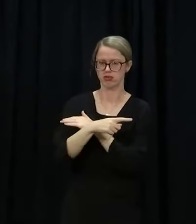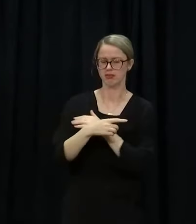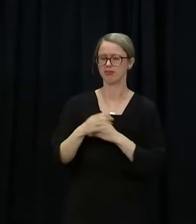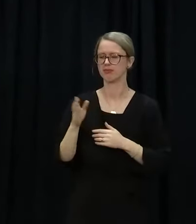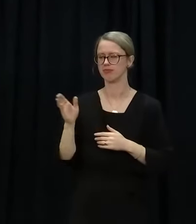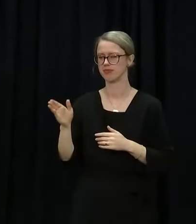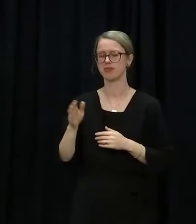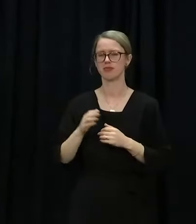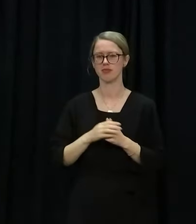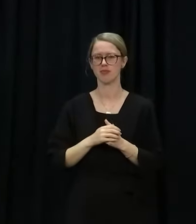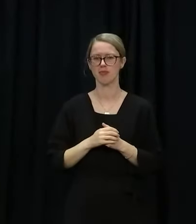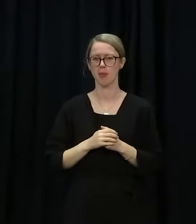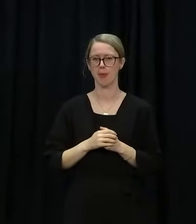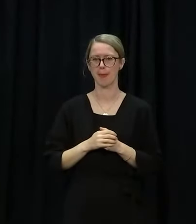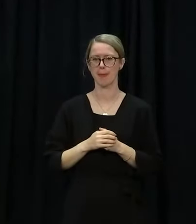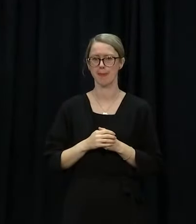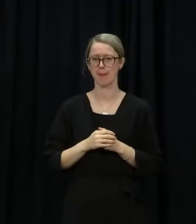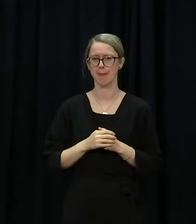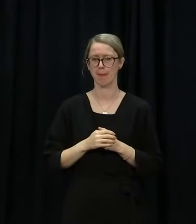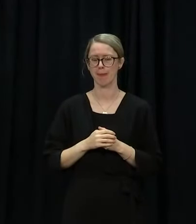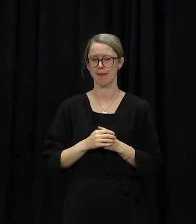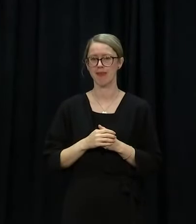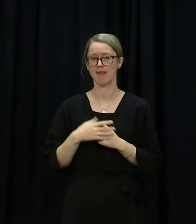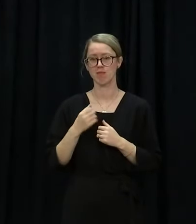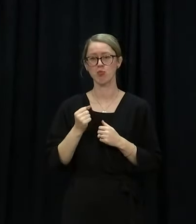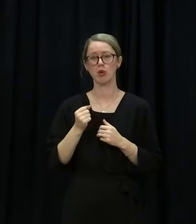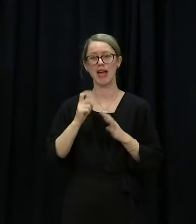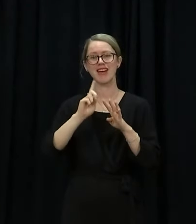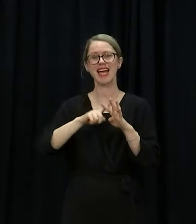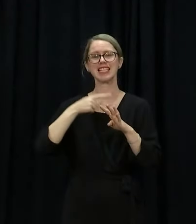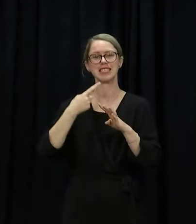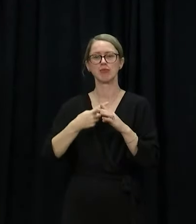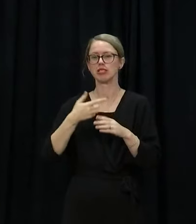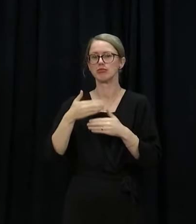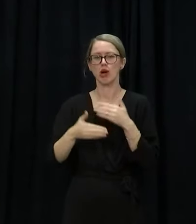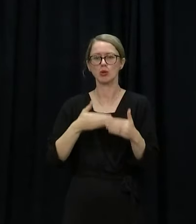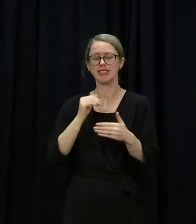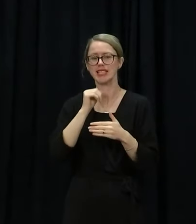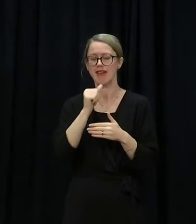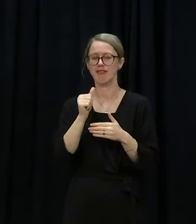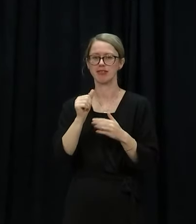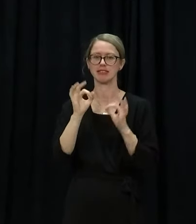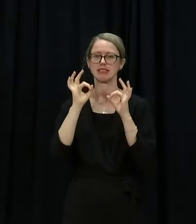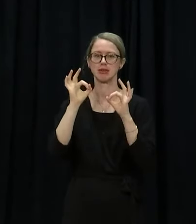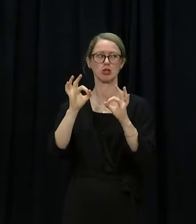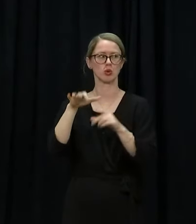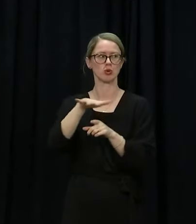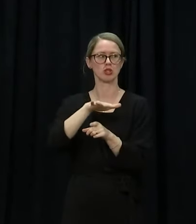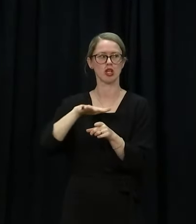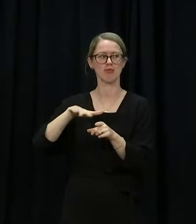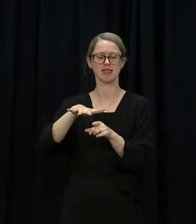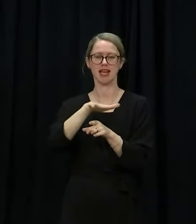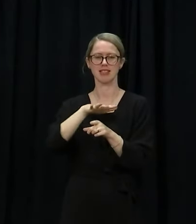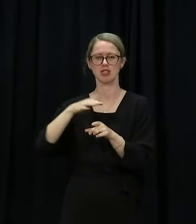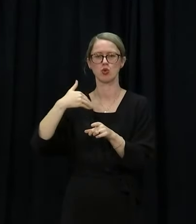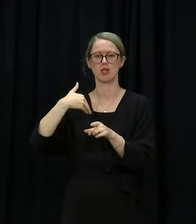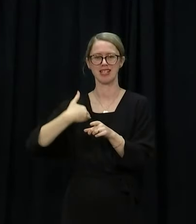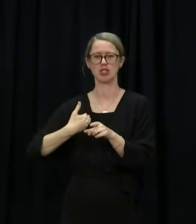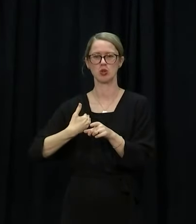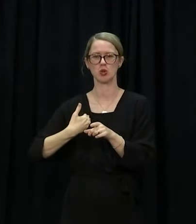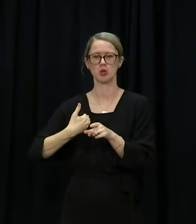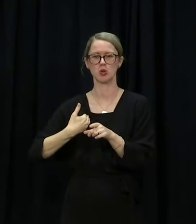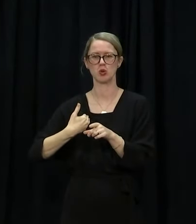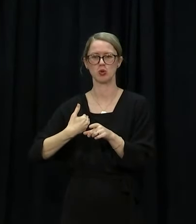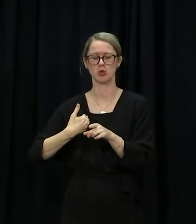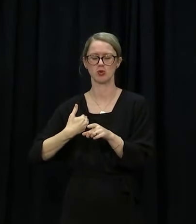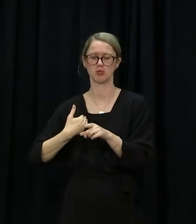we do still have an exemptions process for exceptional circumstances. So that would kick back into gear